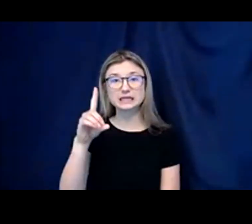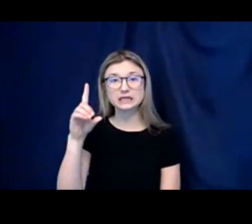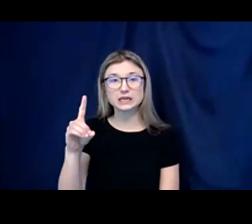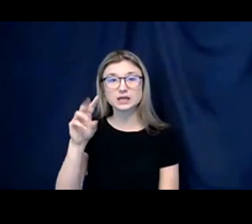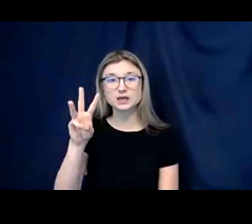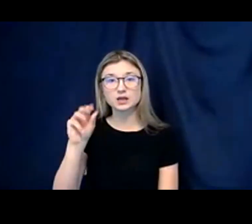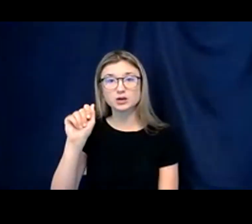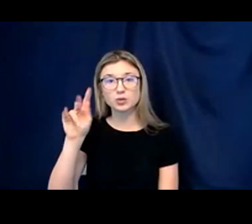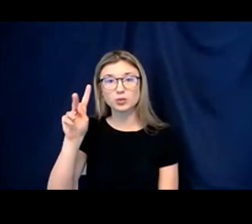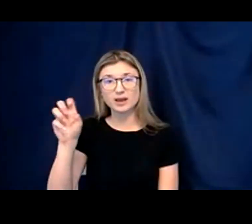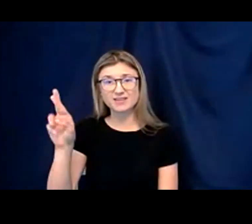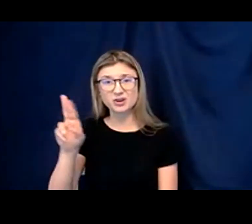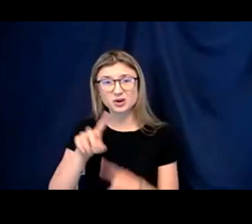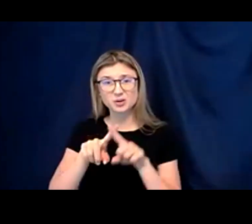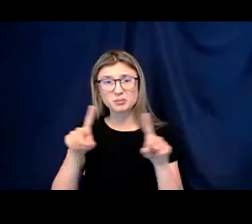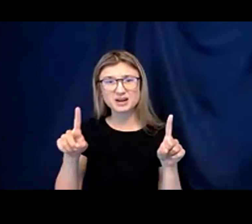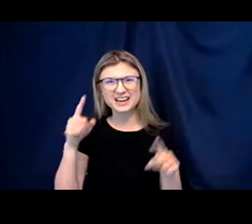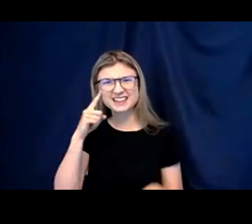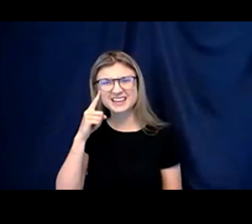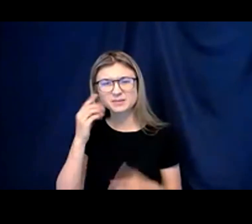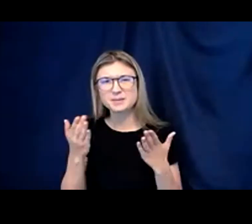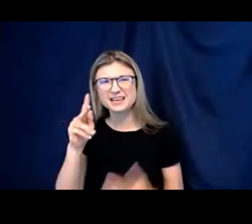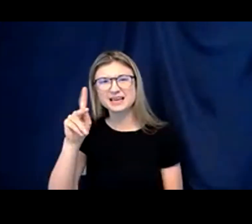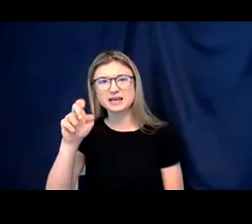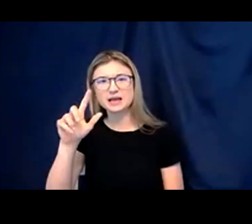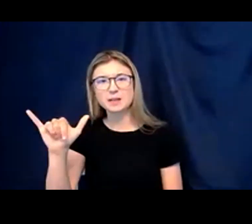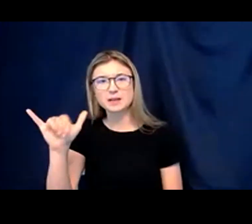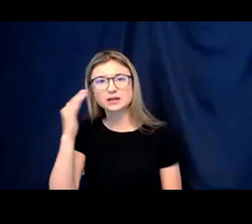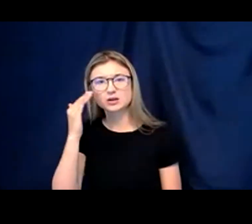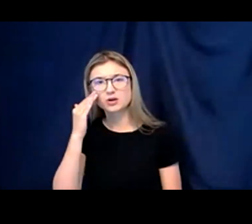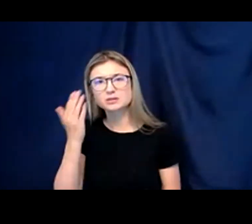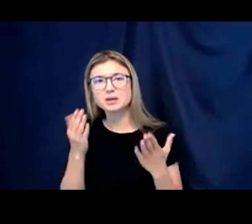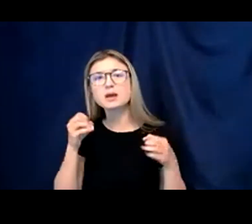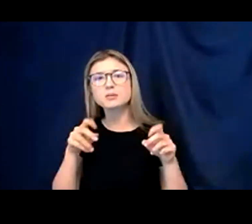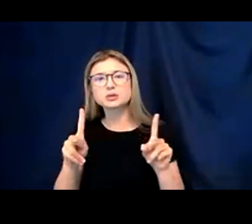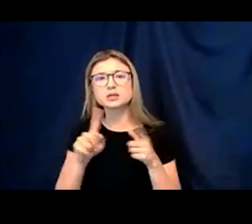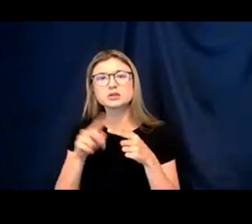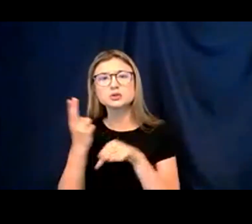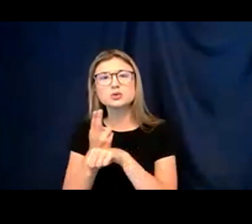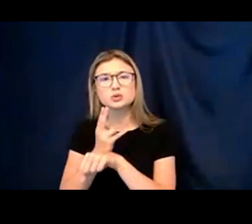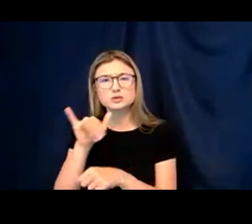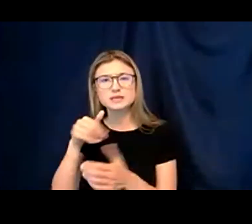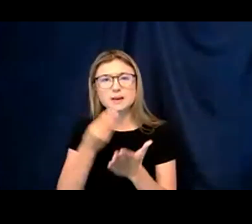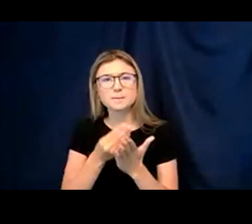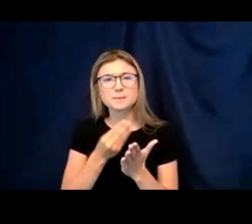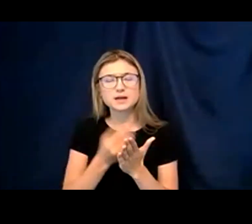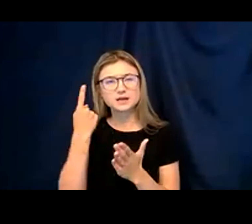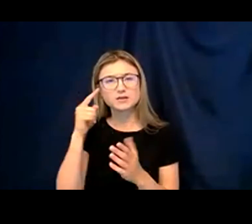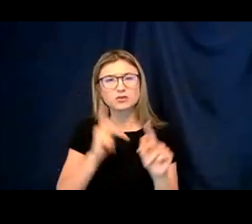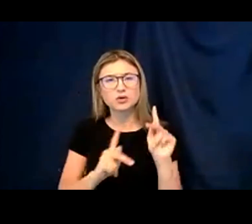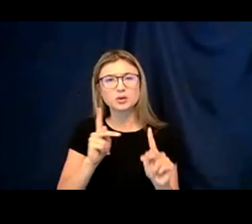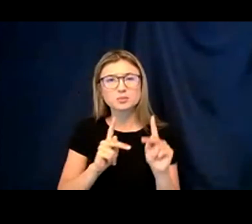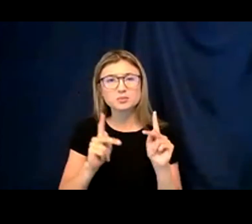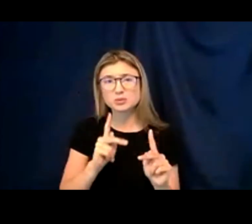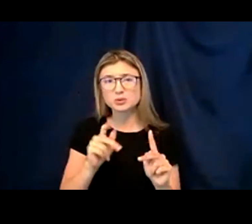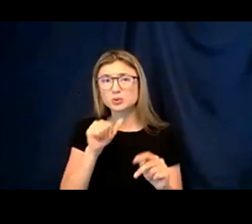But I think there might, or Kelly noted here, there might be an opportunity to utilize that fund for folks maybe who